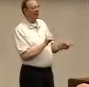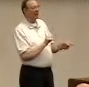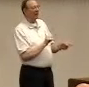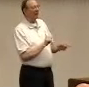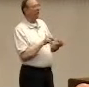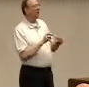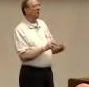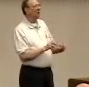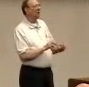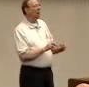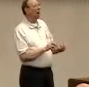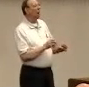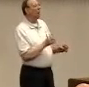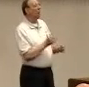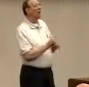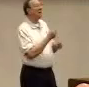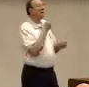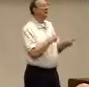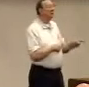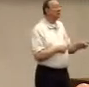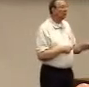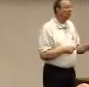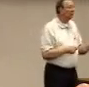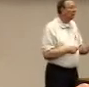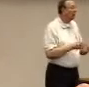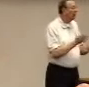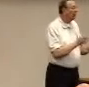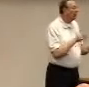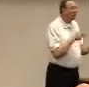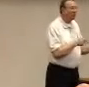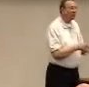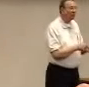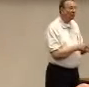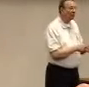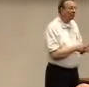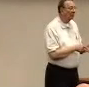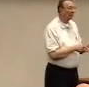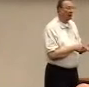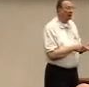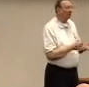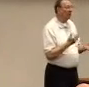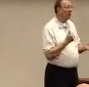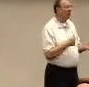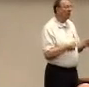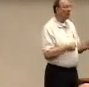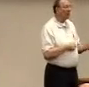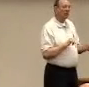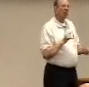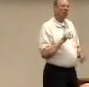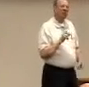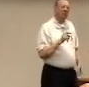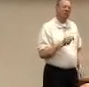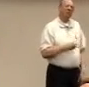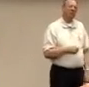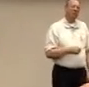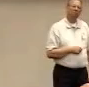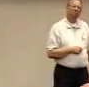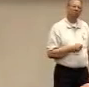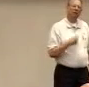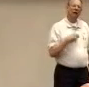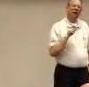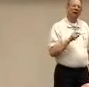to understand. So I sat down with him, and it made sense. And I never use this terminology with him. And he said this. He said,